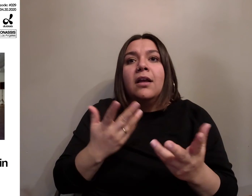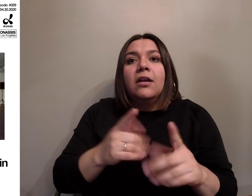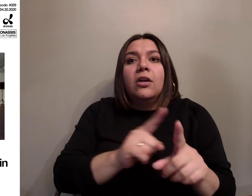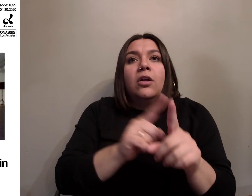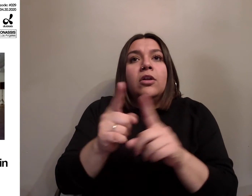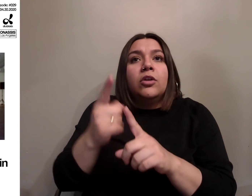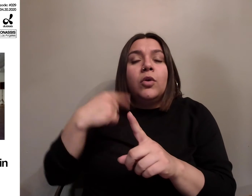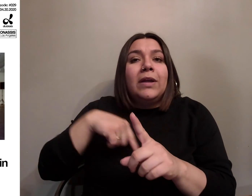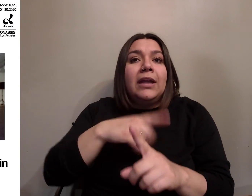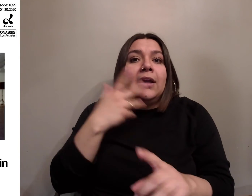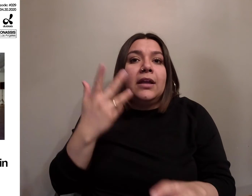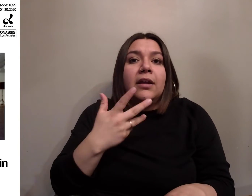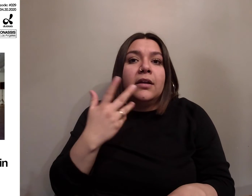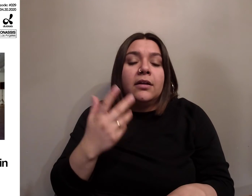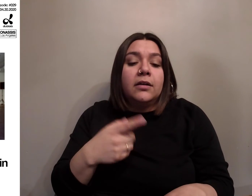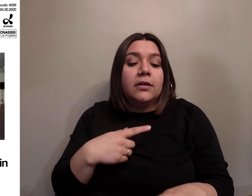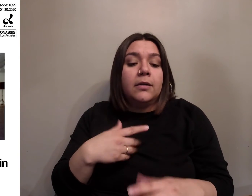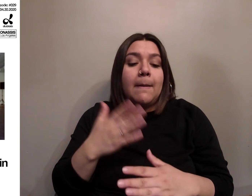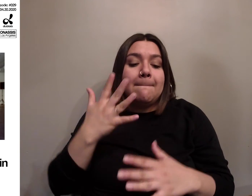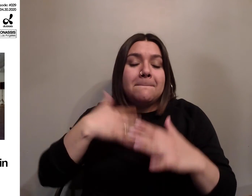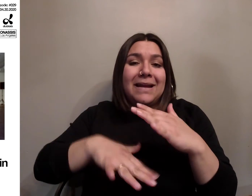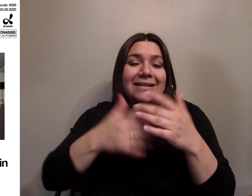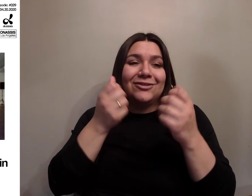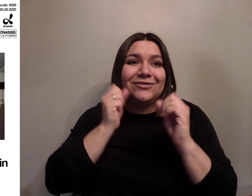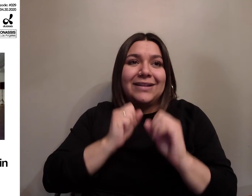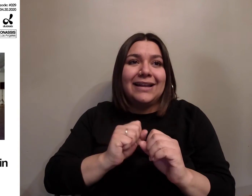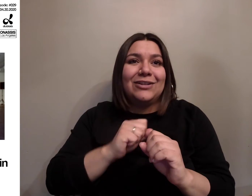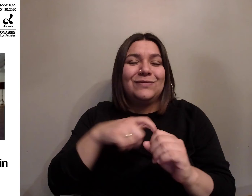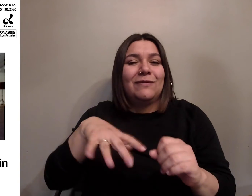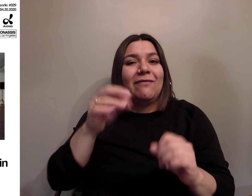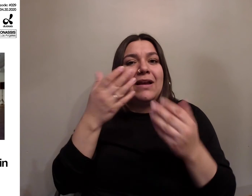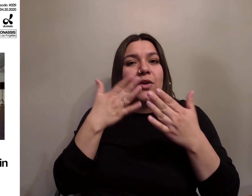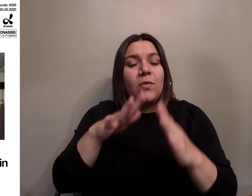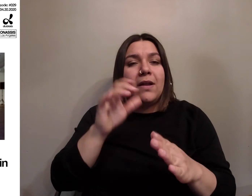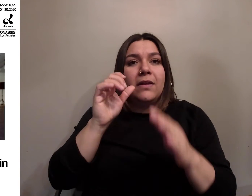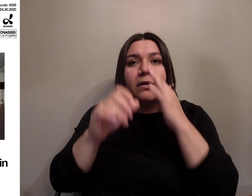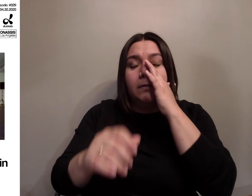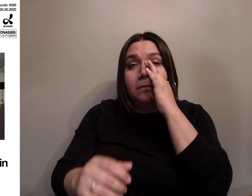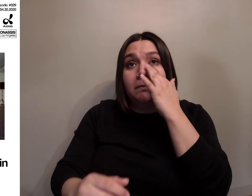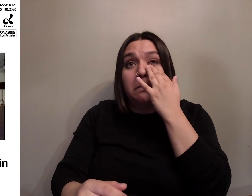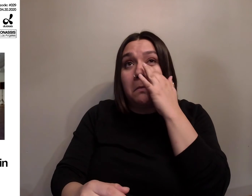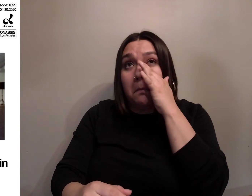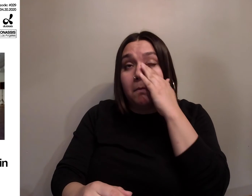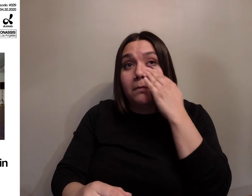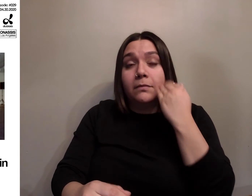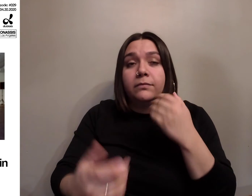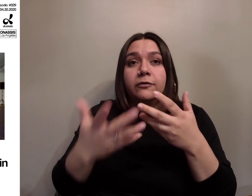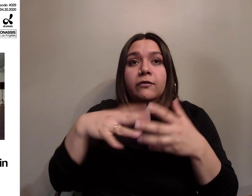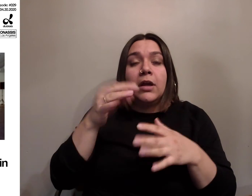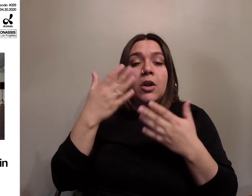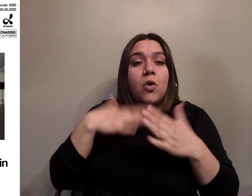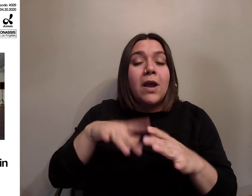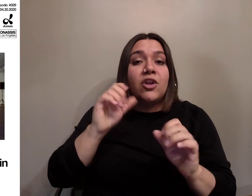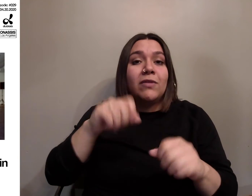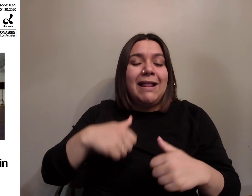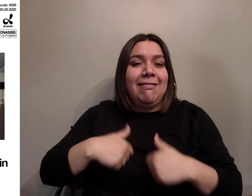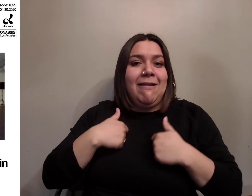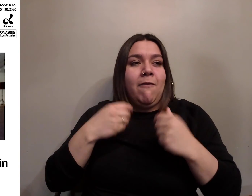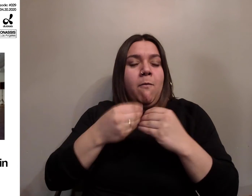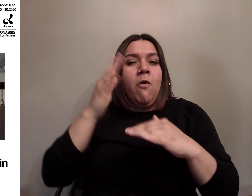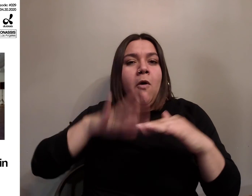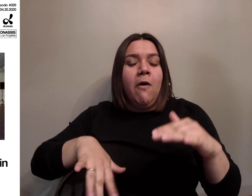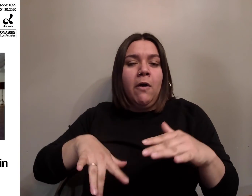that we were already thinking about deeply before the pandemic. Can you give me a sense of